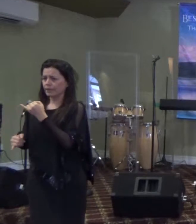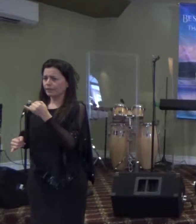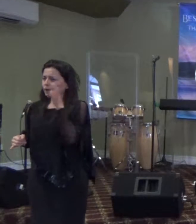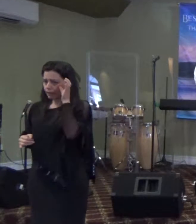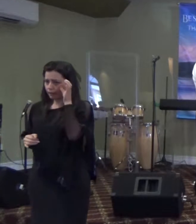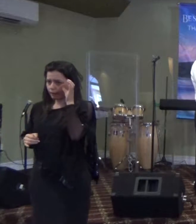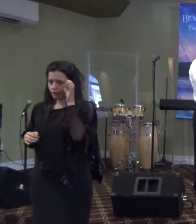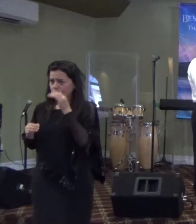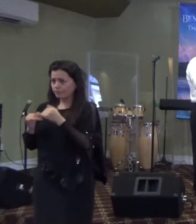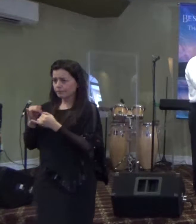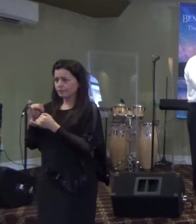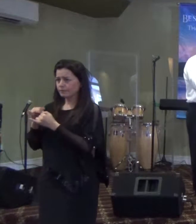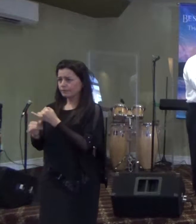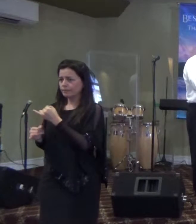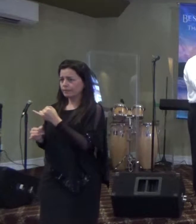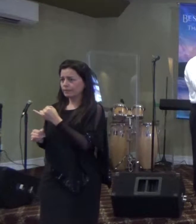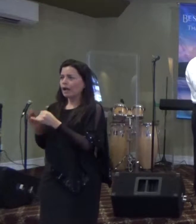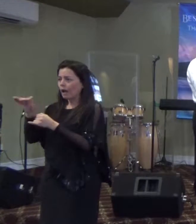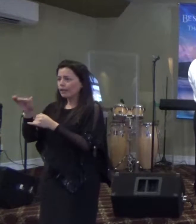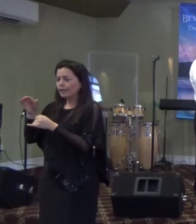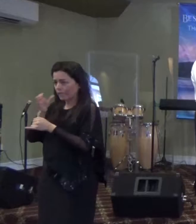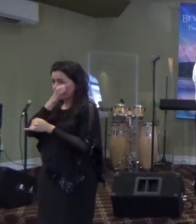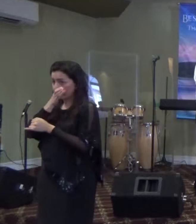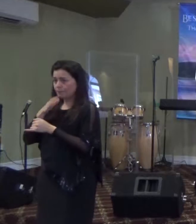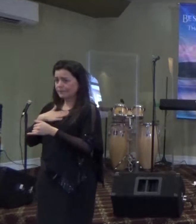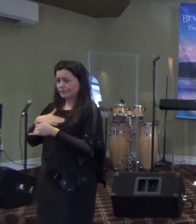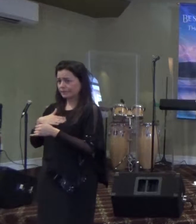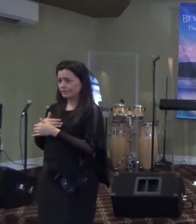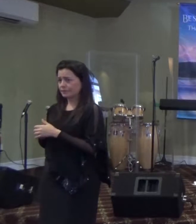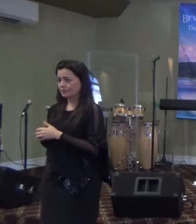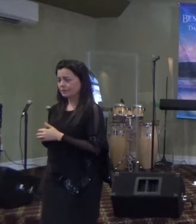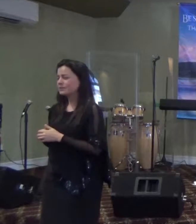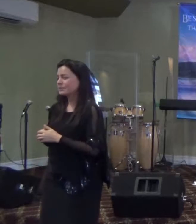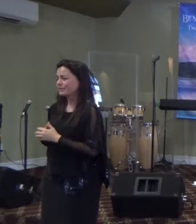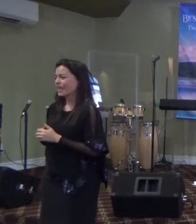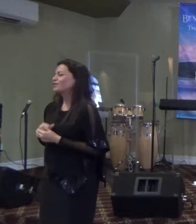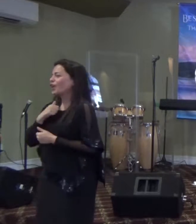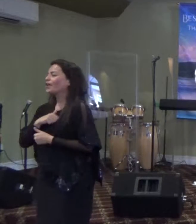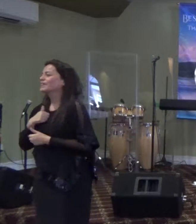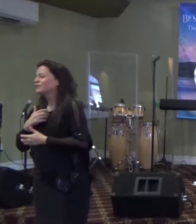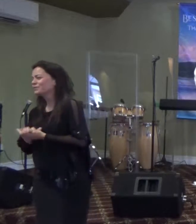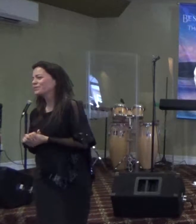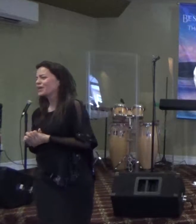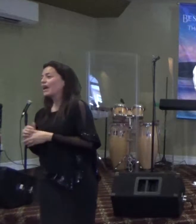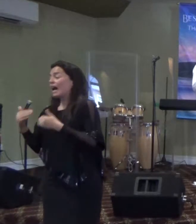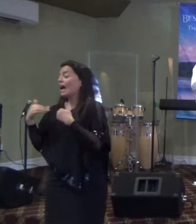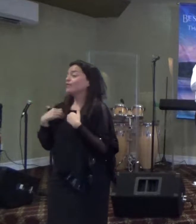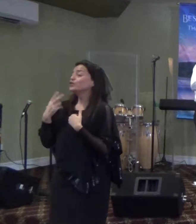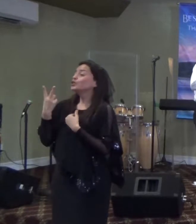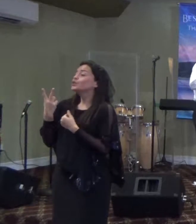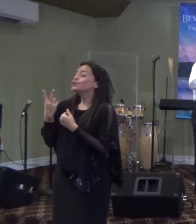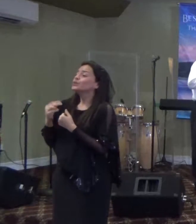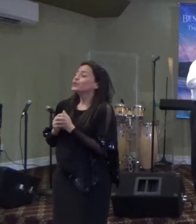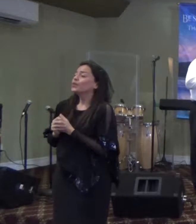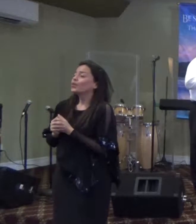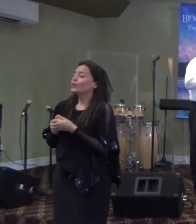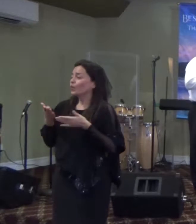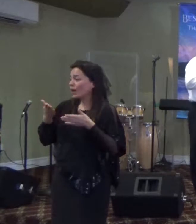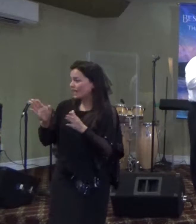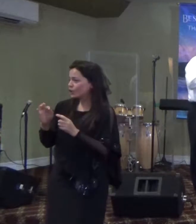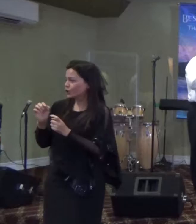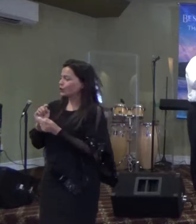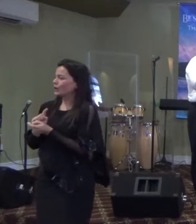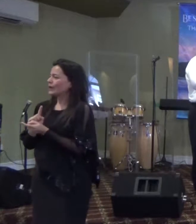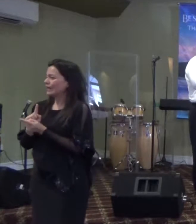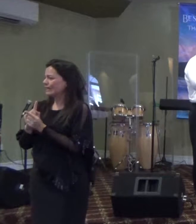dos actitudes, there isn't only two attitudes. hay dos maneras de interpretar There's two ways to interpret para el Hijo de Dios for the